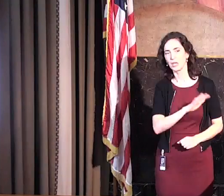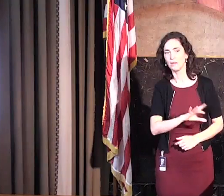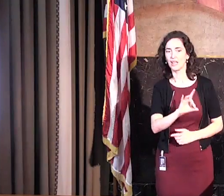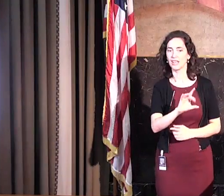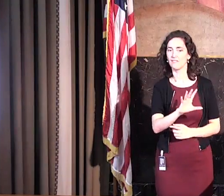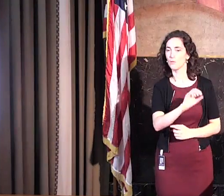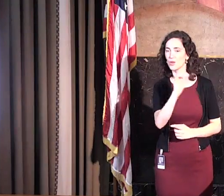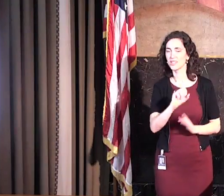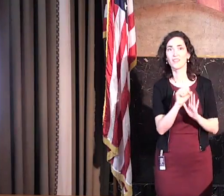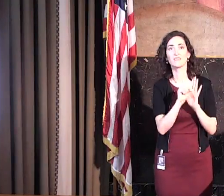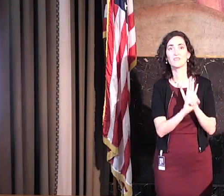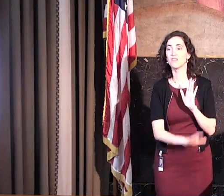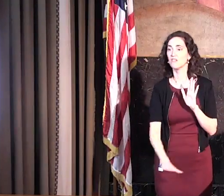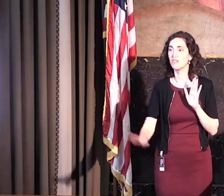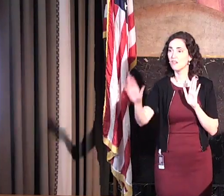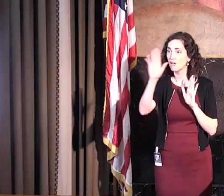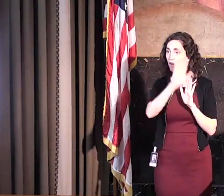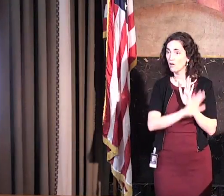across the state,